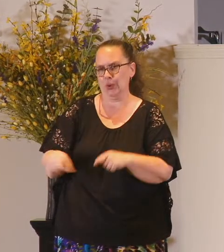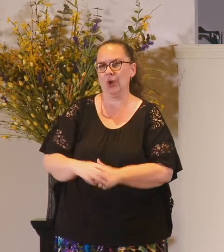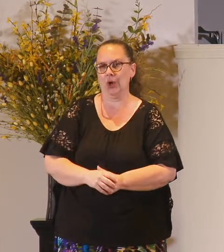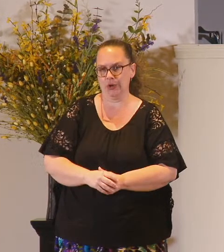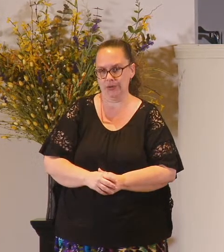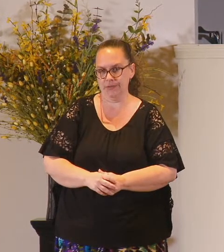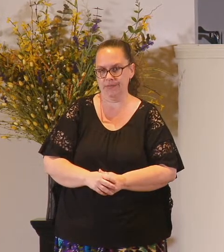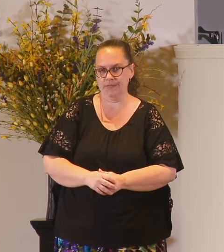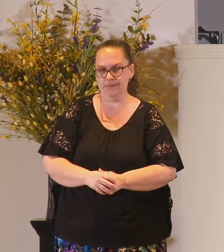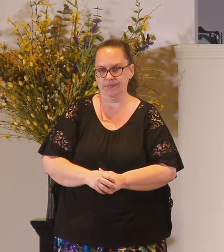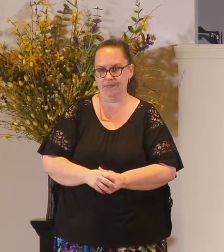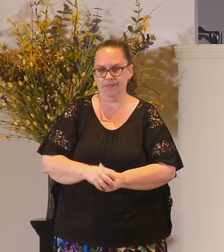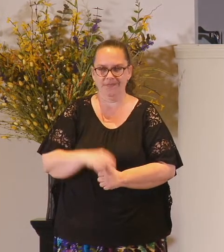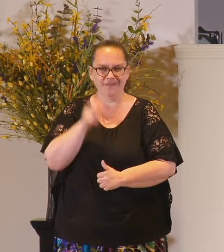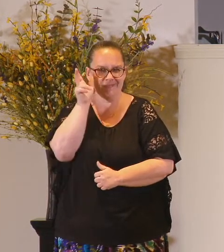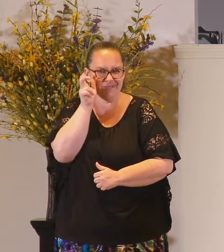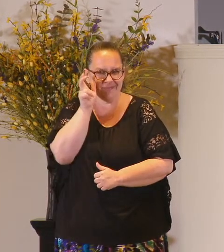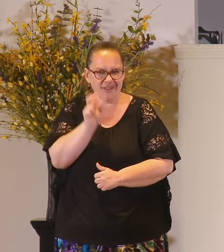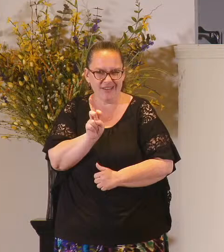The evil